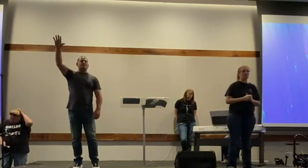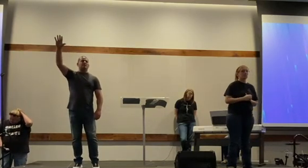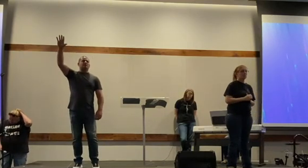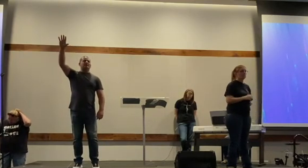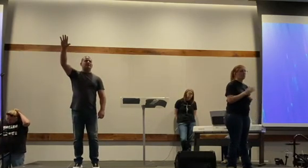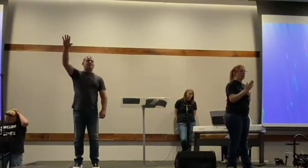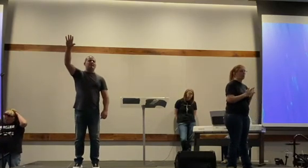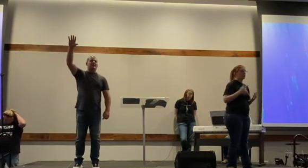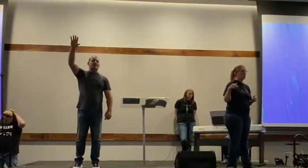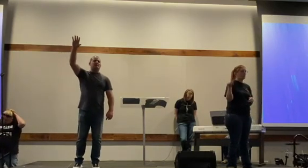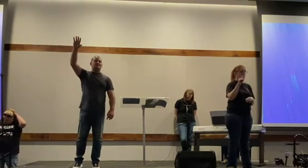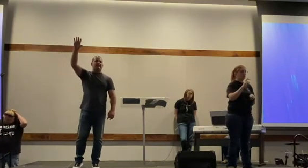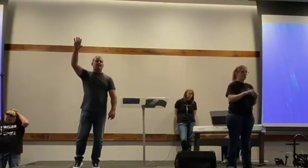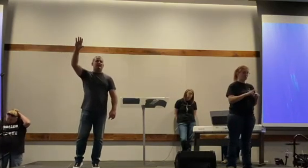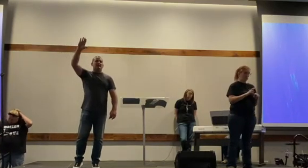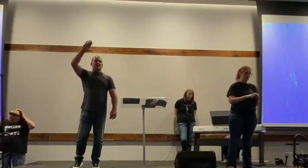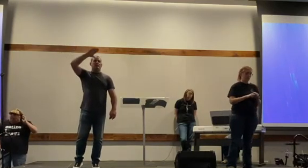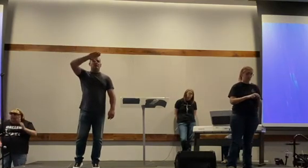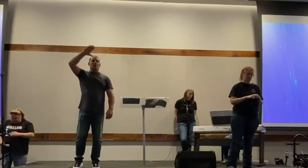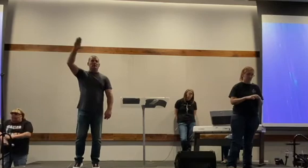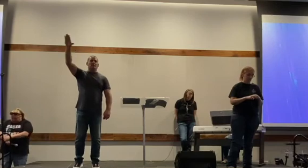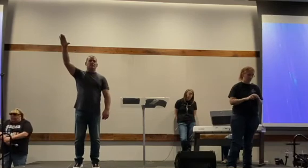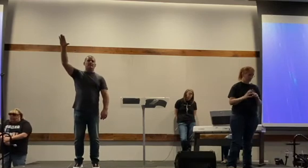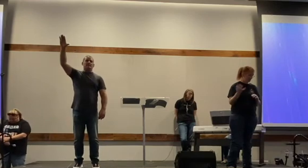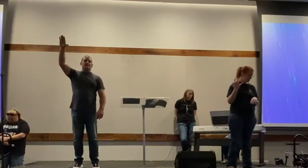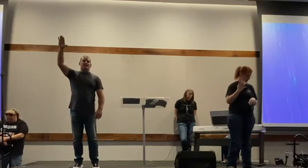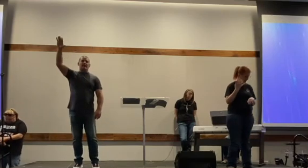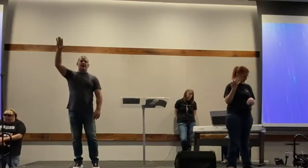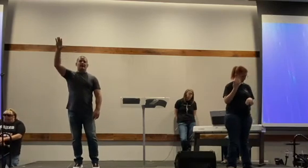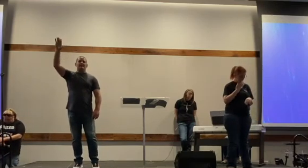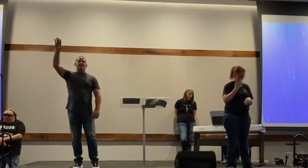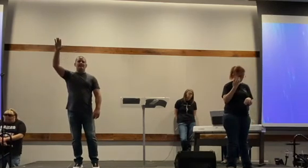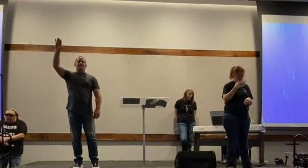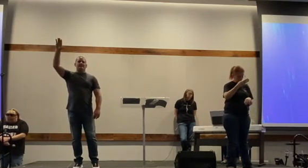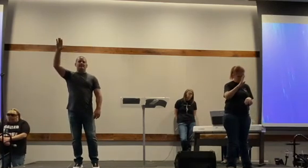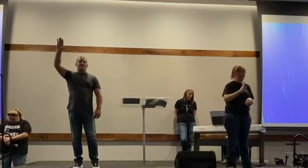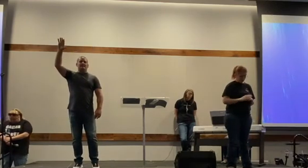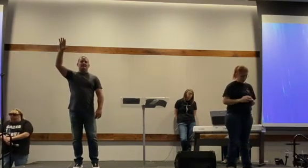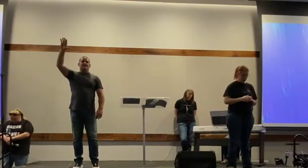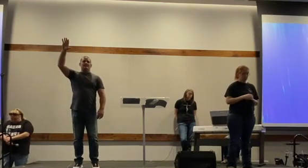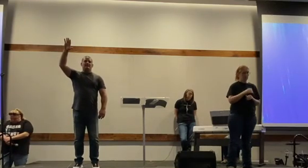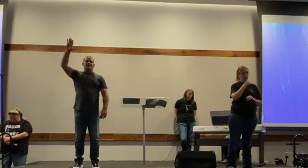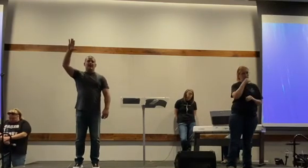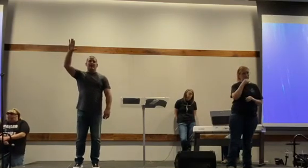Maybe some of you are sitting here right now and you're saying, oh, God,